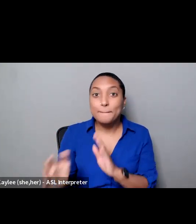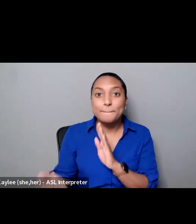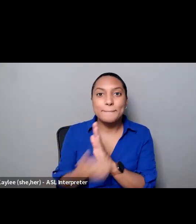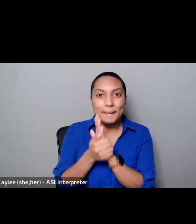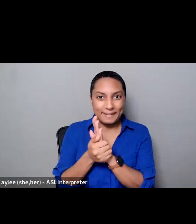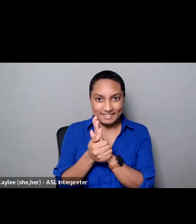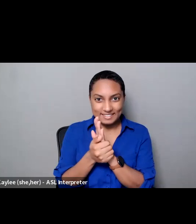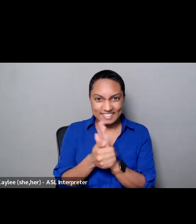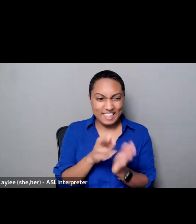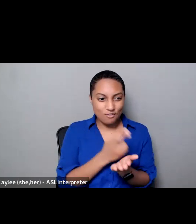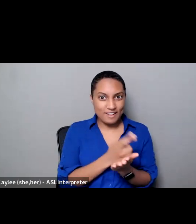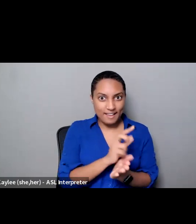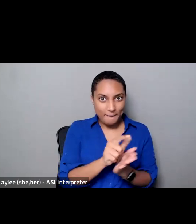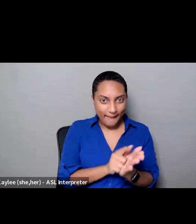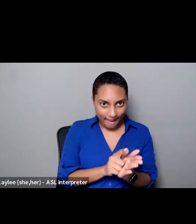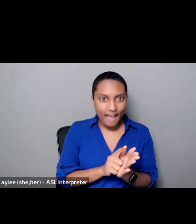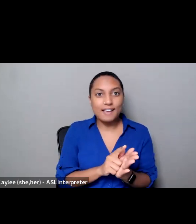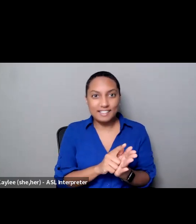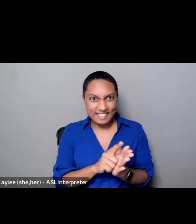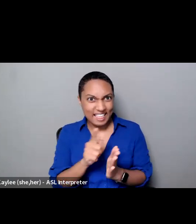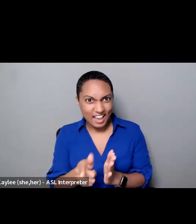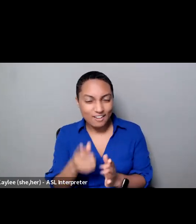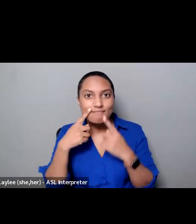So many people will